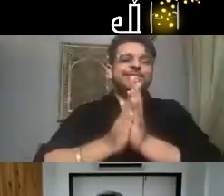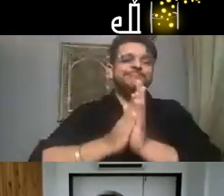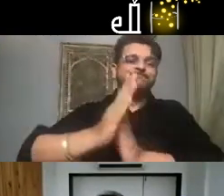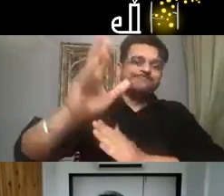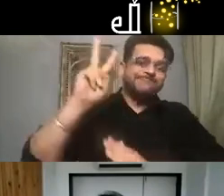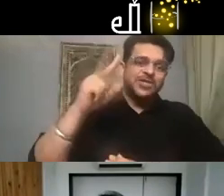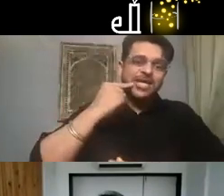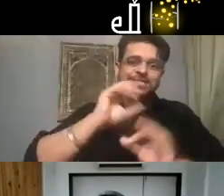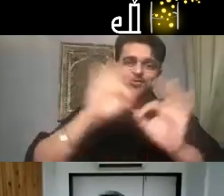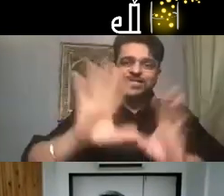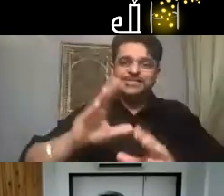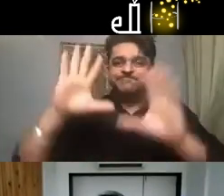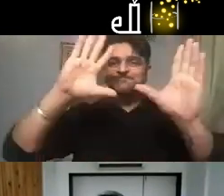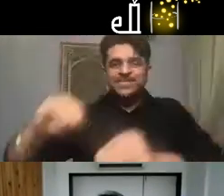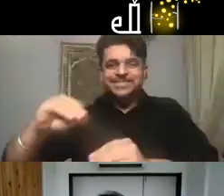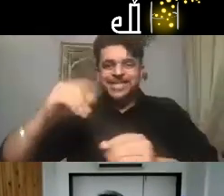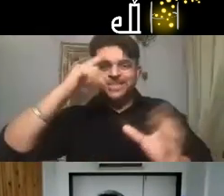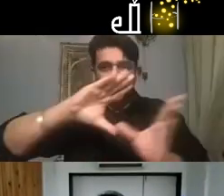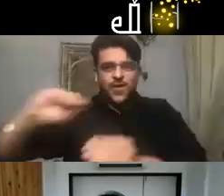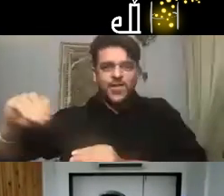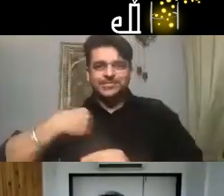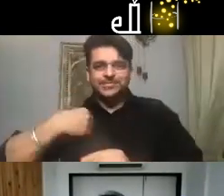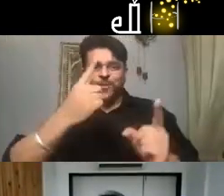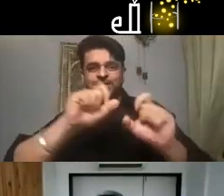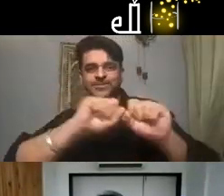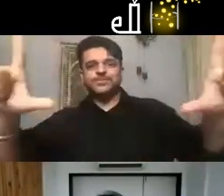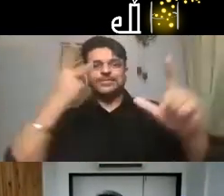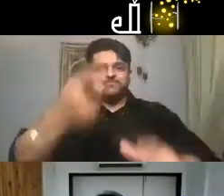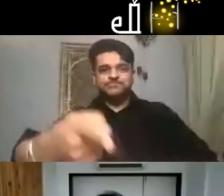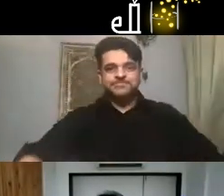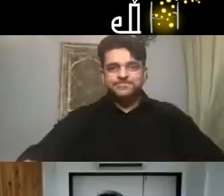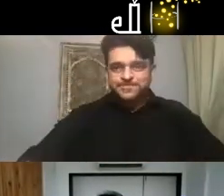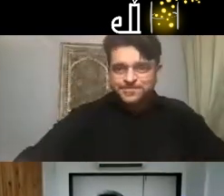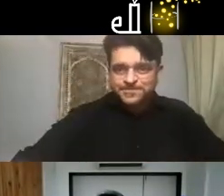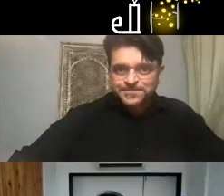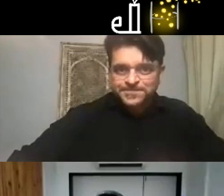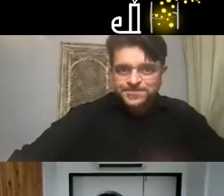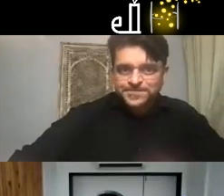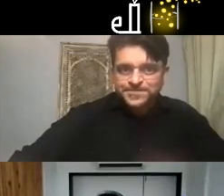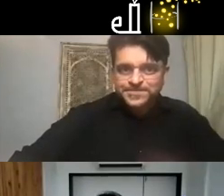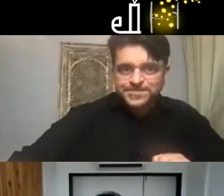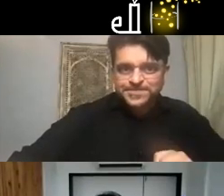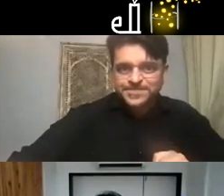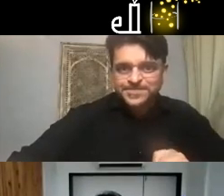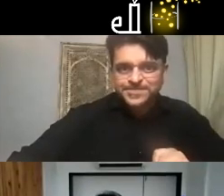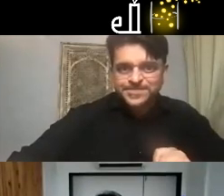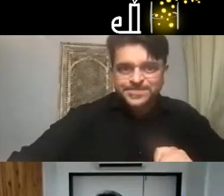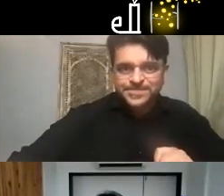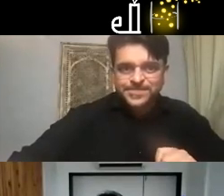Great. Okay. Vaishali, are you ready? Can you, I think, just turn off? I want to have the